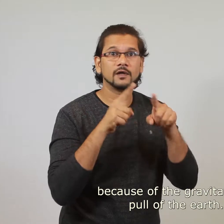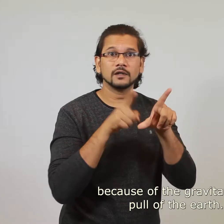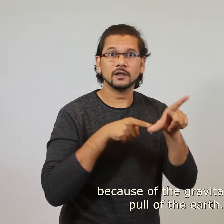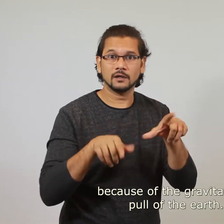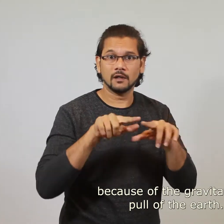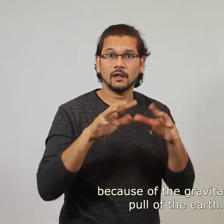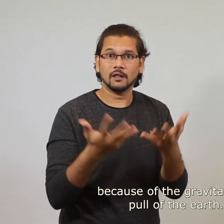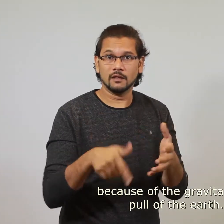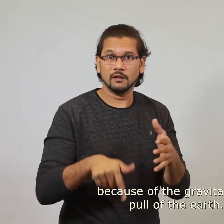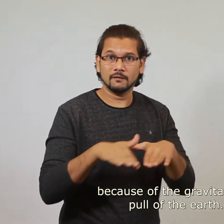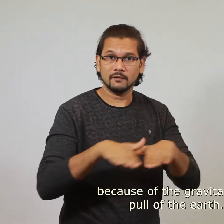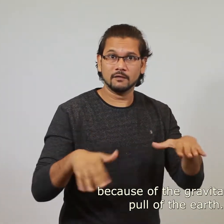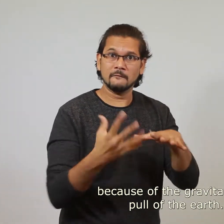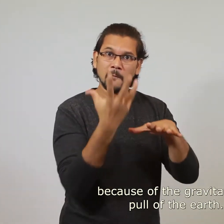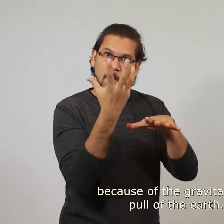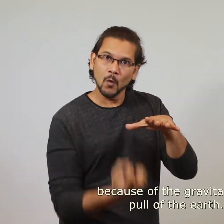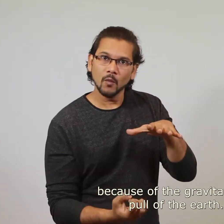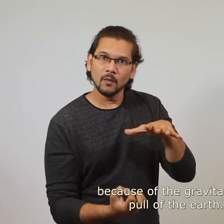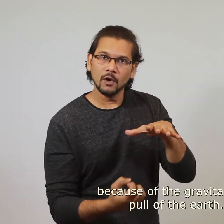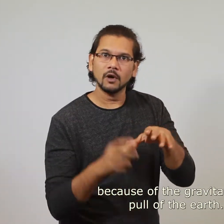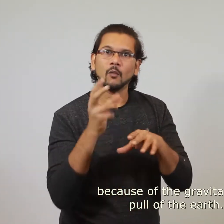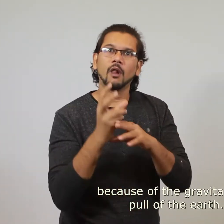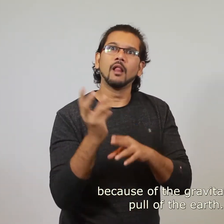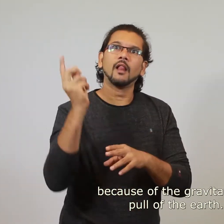because of the gravitational pull of the earth.